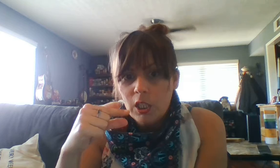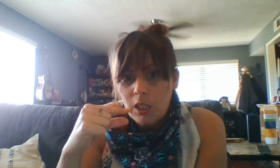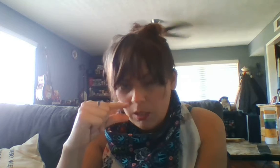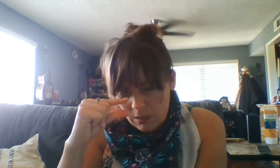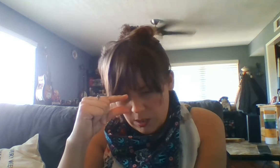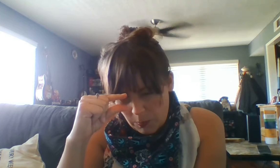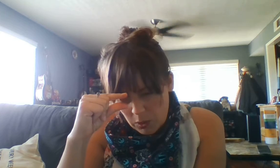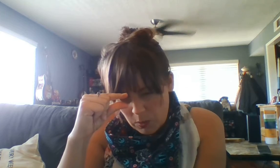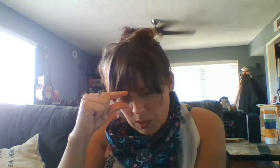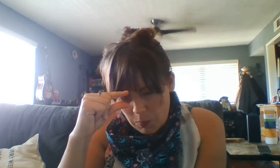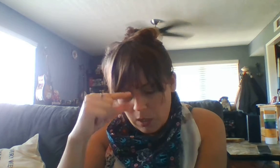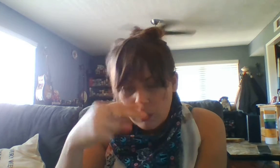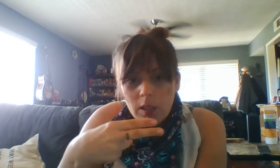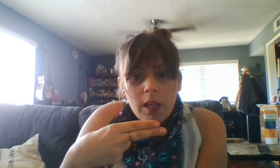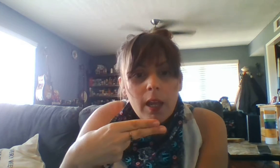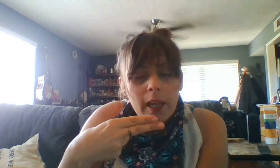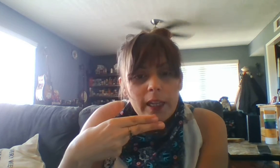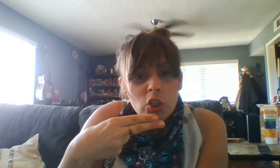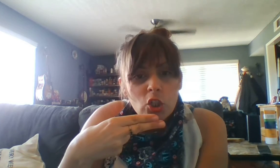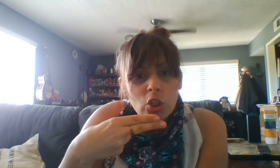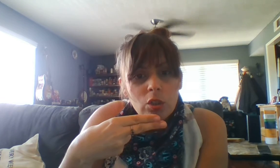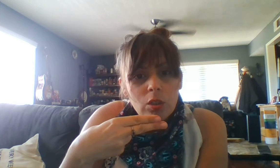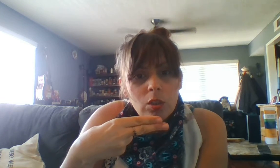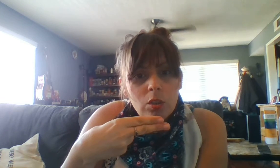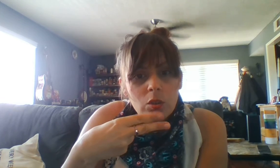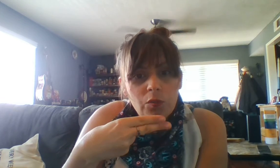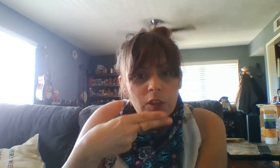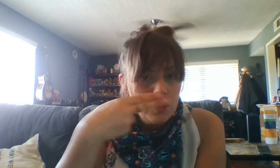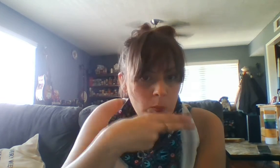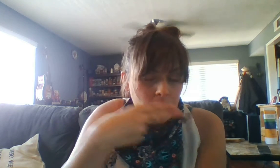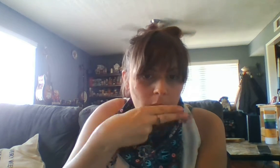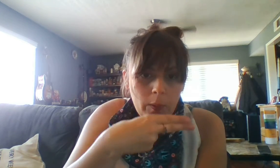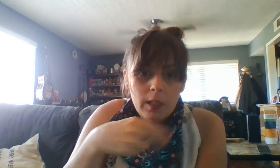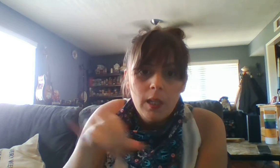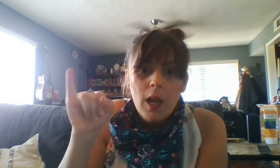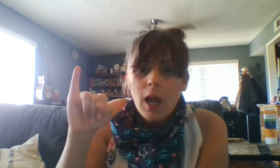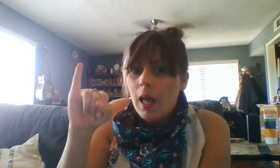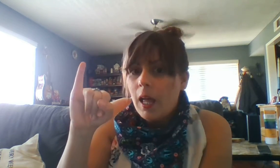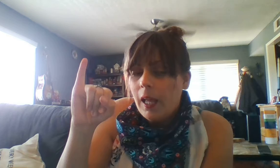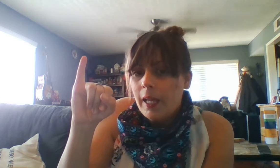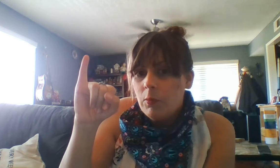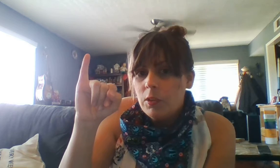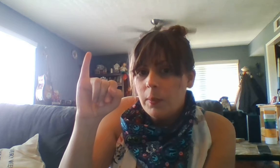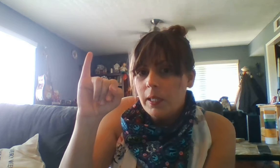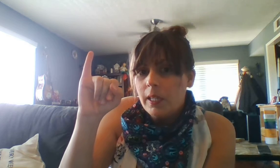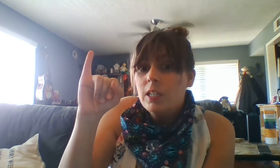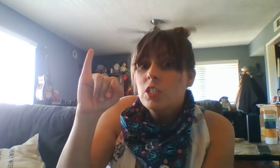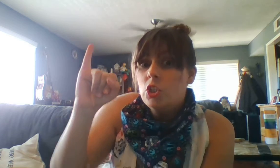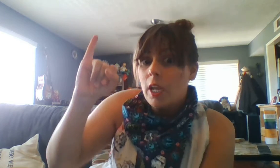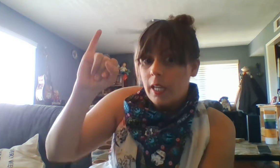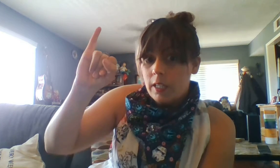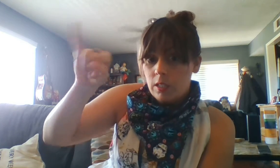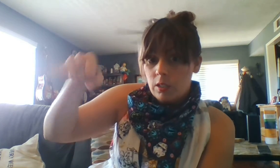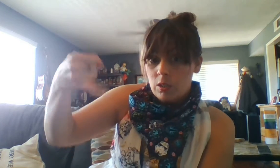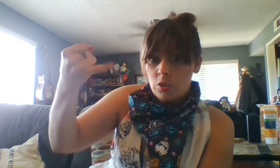G, something is really small, H, two fingers pointing that way, I with your pinky, J,